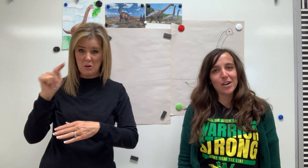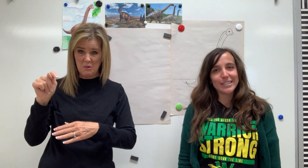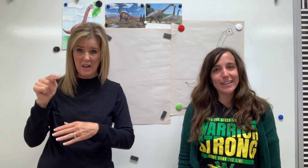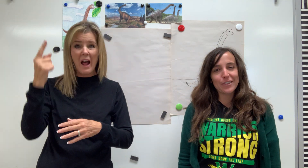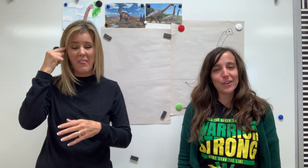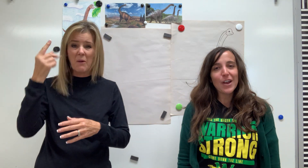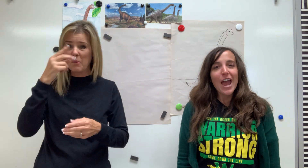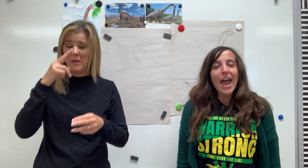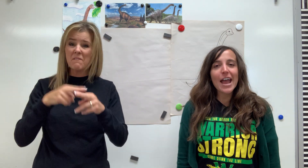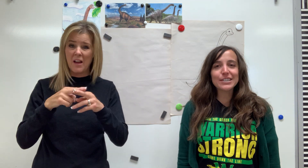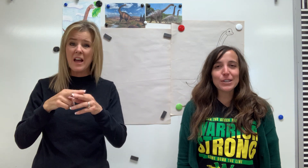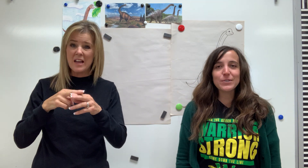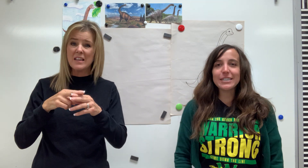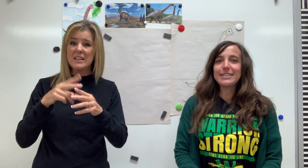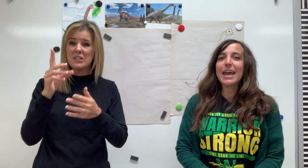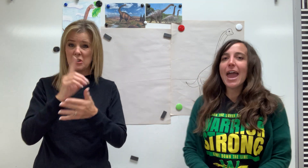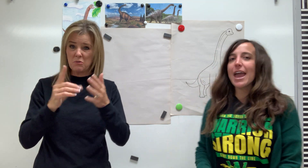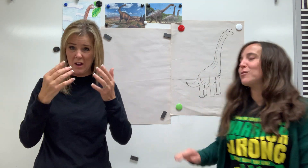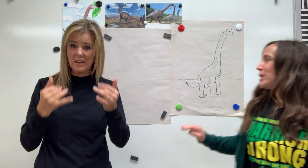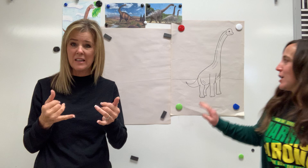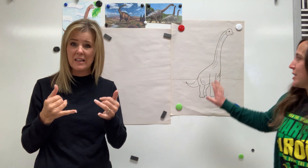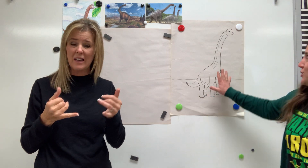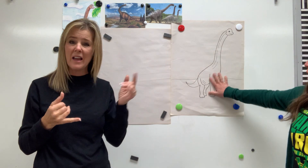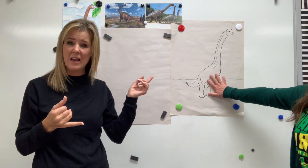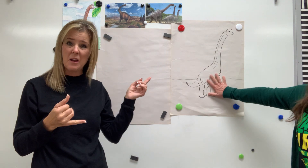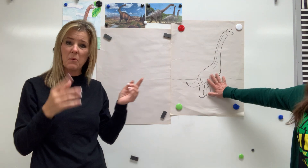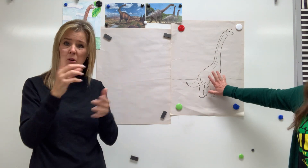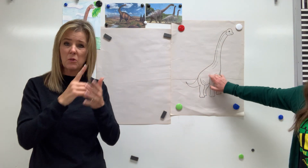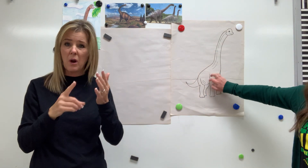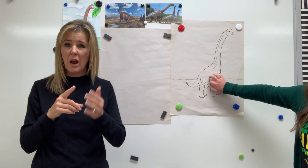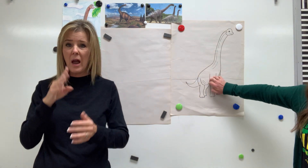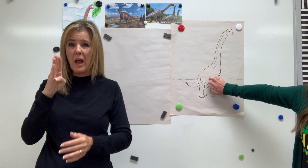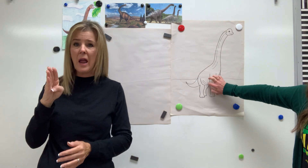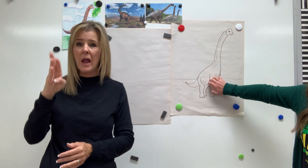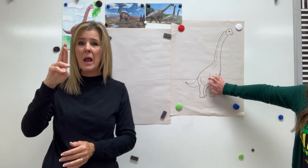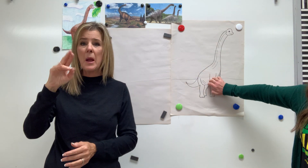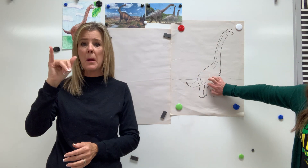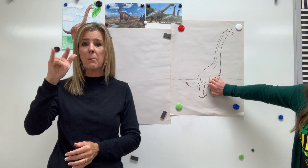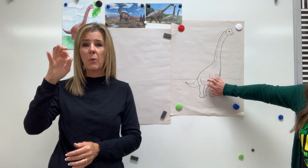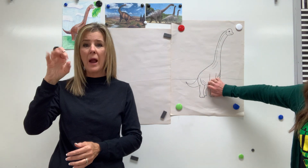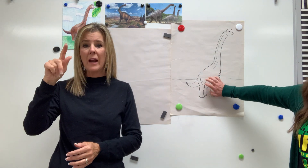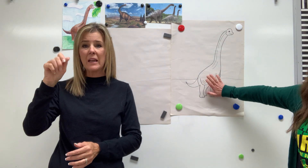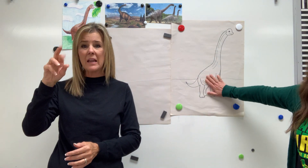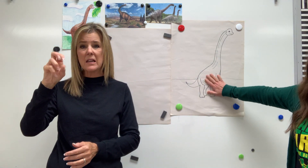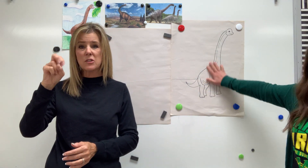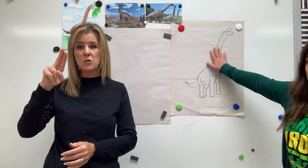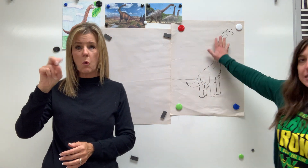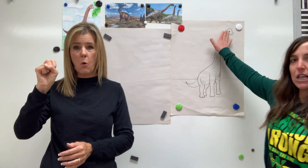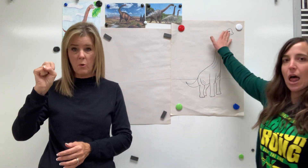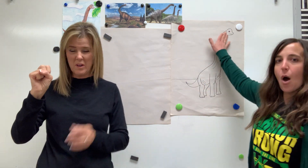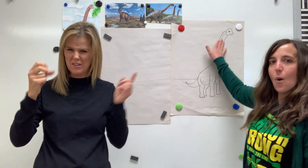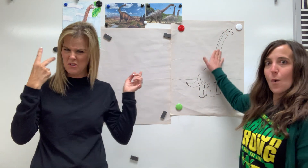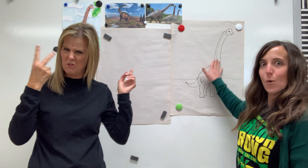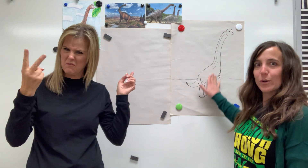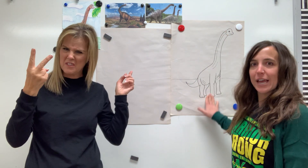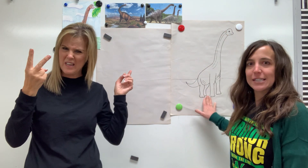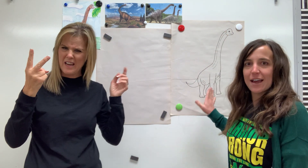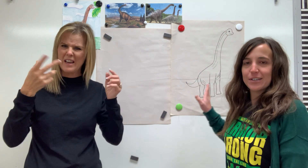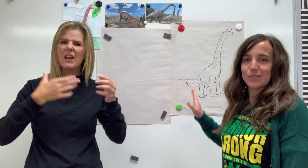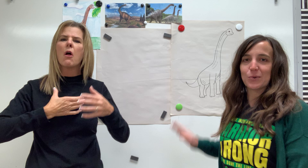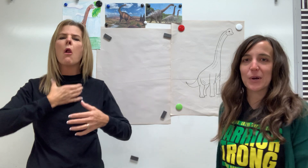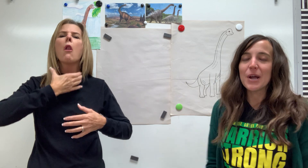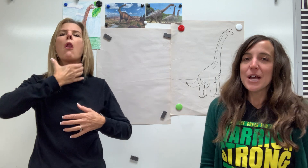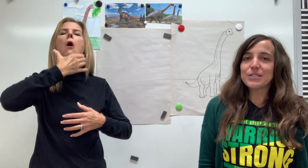fun to draw together. And so today we are going to draw a Brachiosaurus. You guys have all seen this long